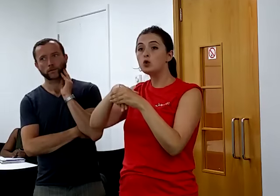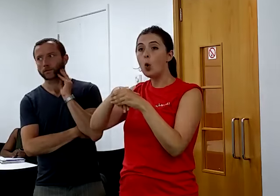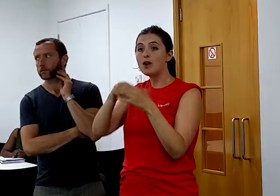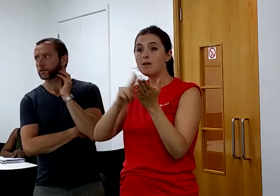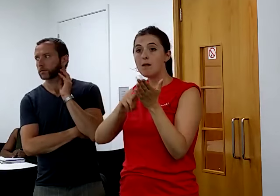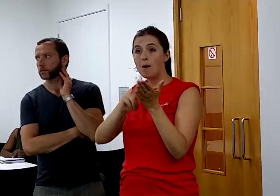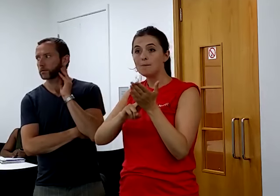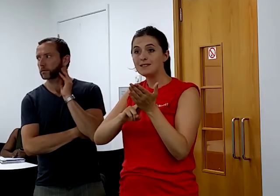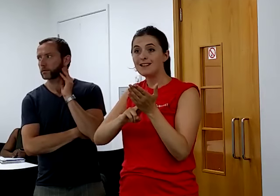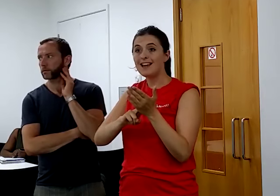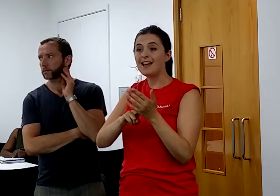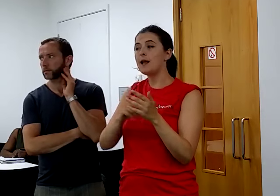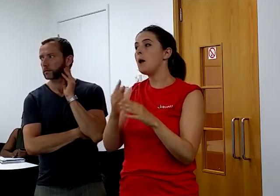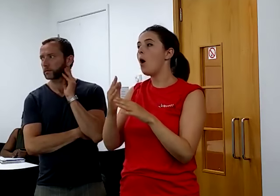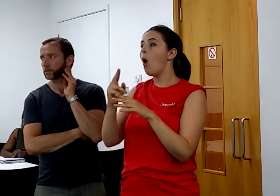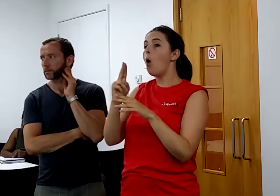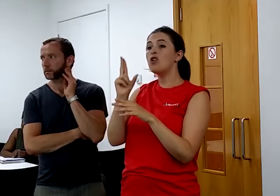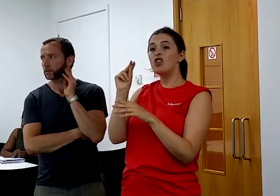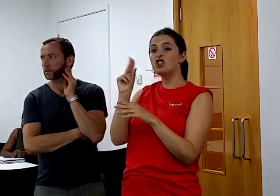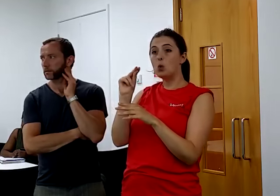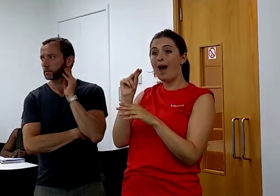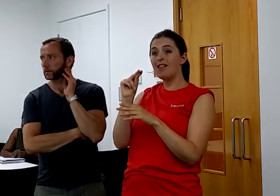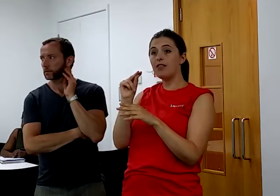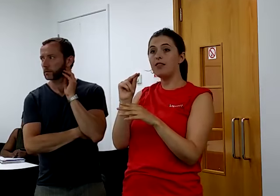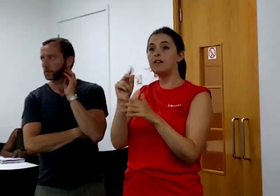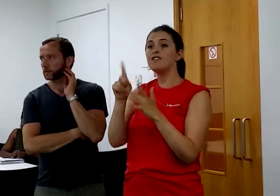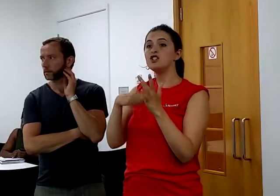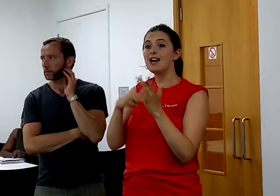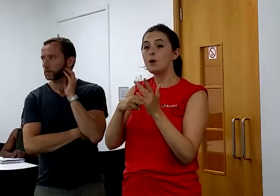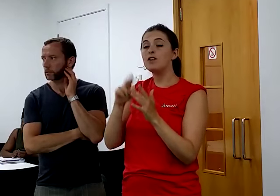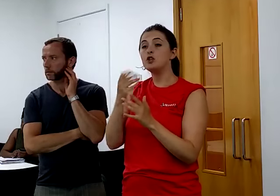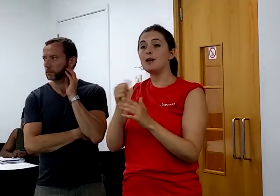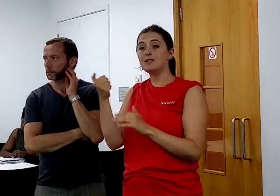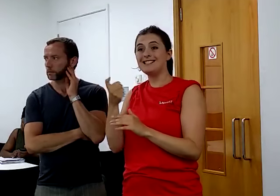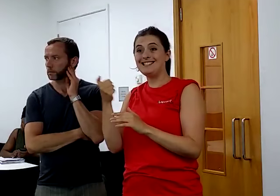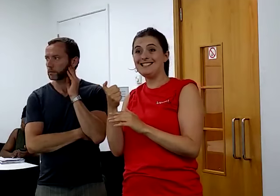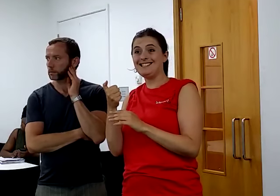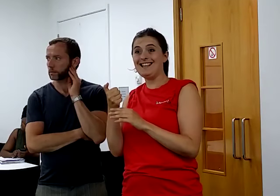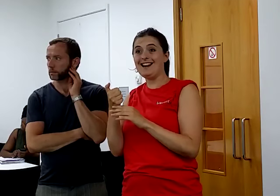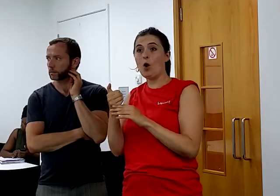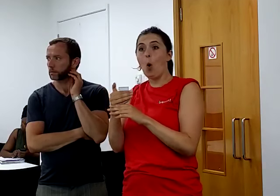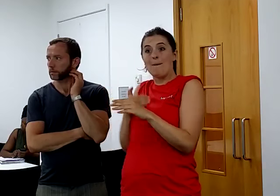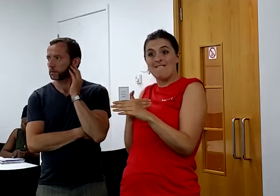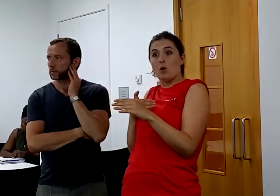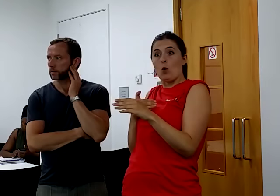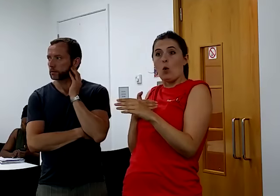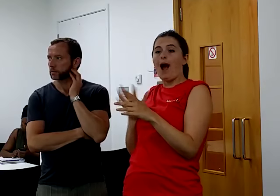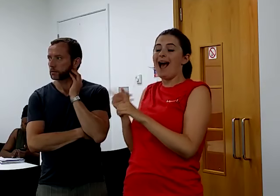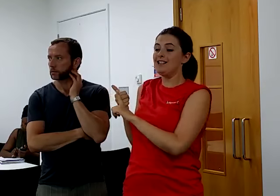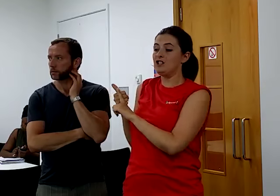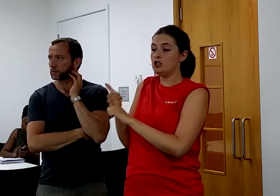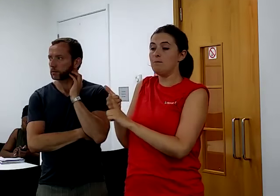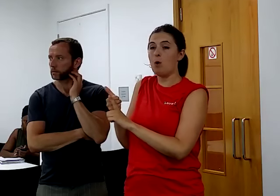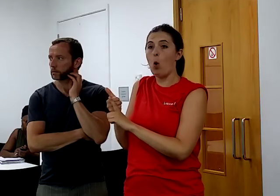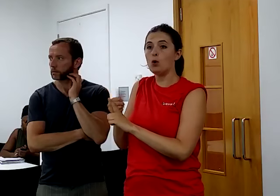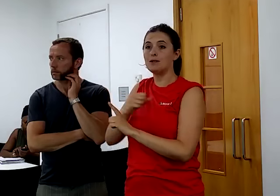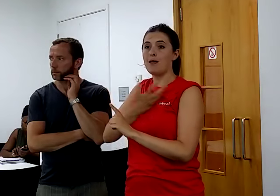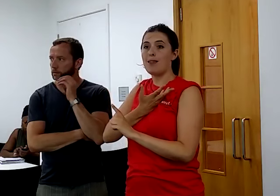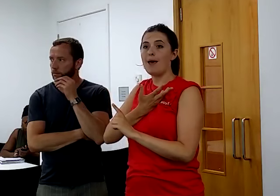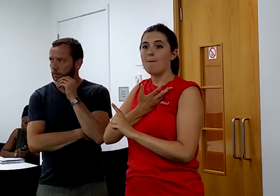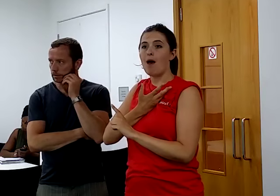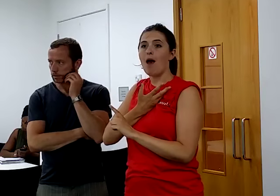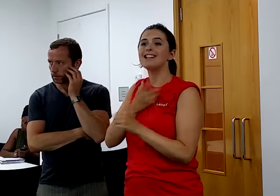the 12th of January 2016 and am a Labour affiliate supporter. You